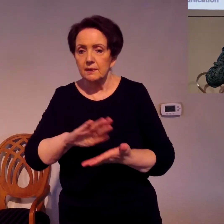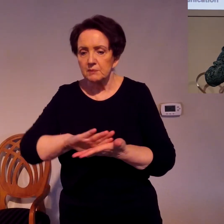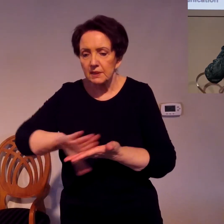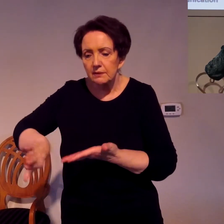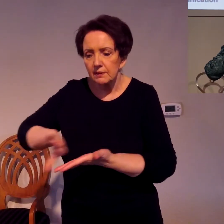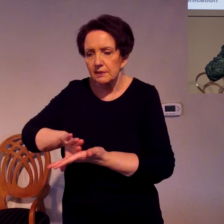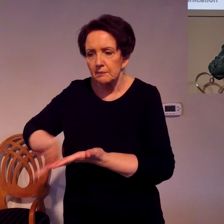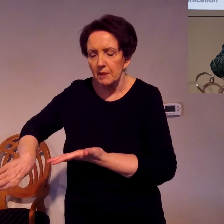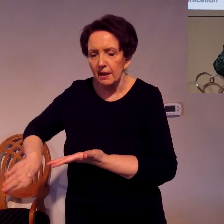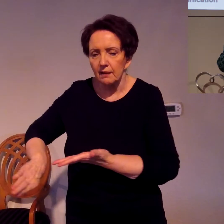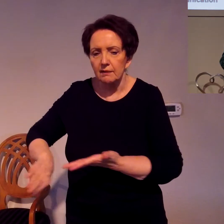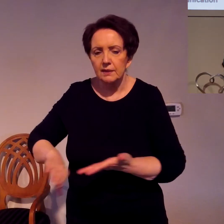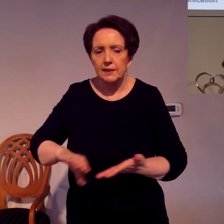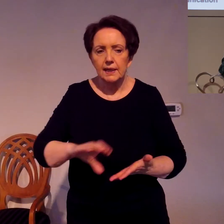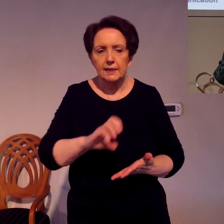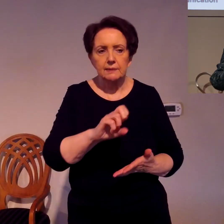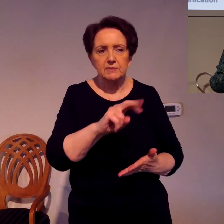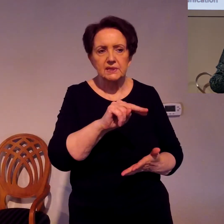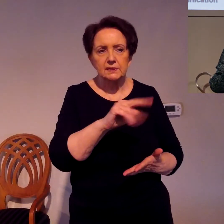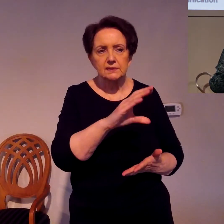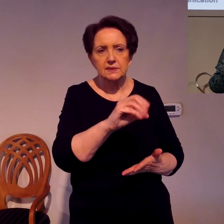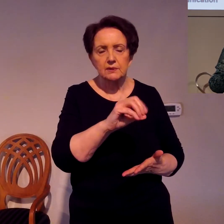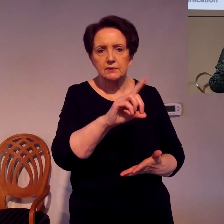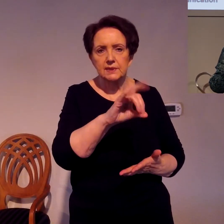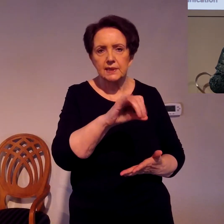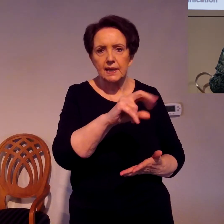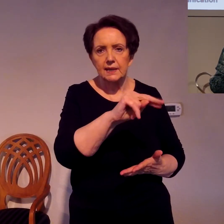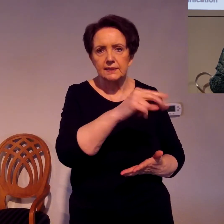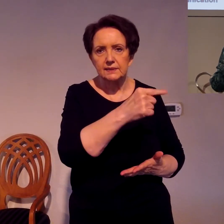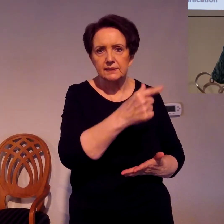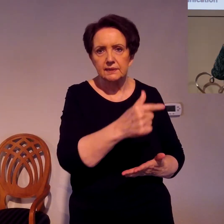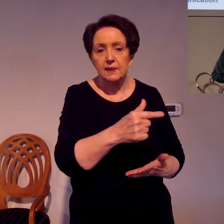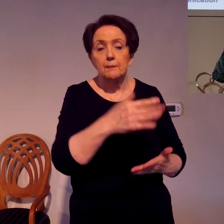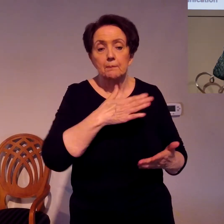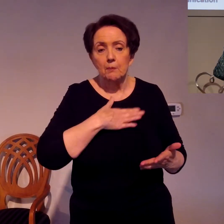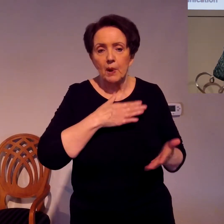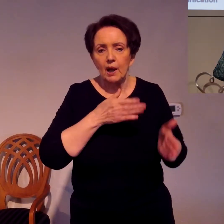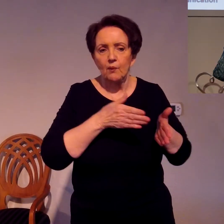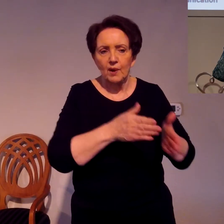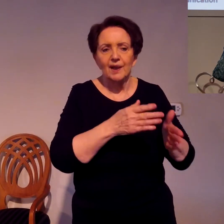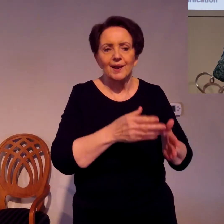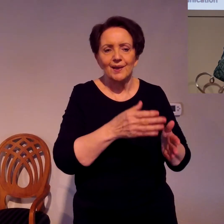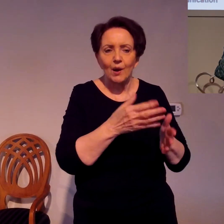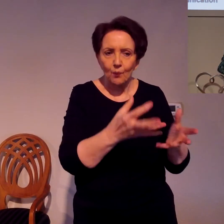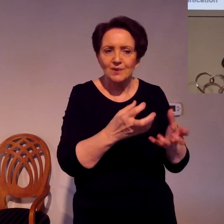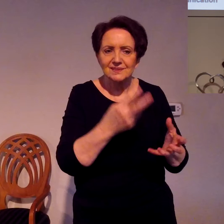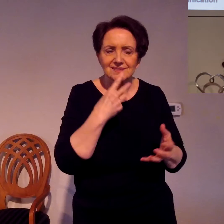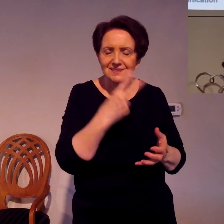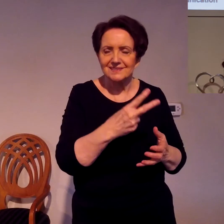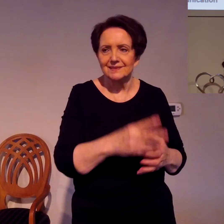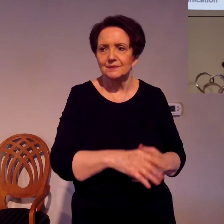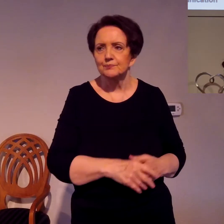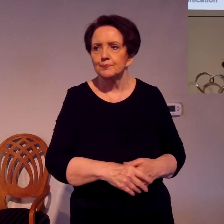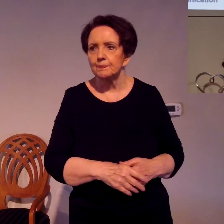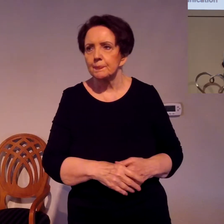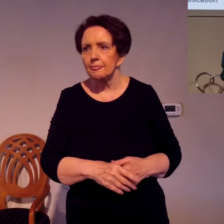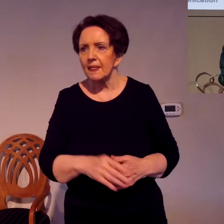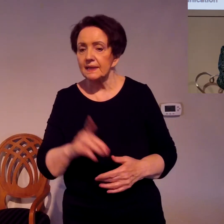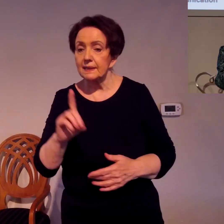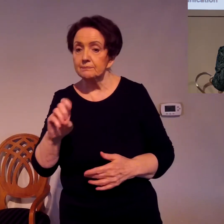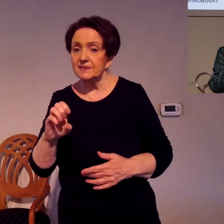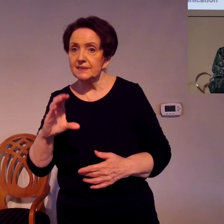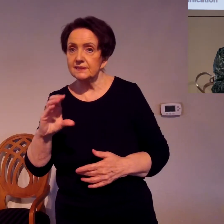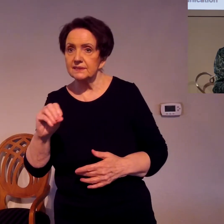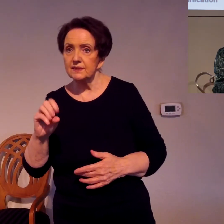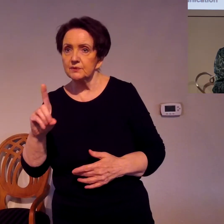encoding the way I choose to see it. Do you see? And I'm decoding the way I choose